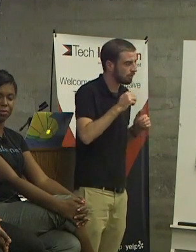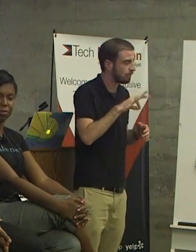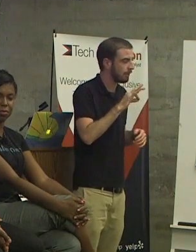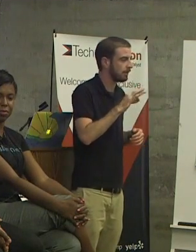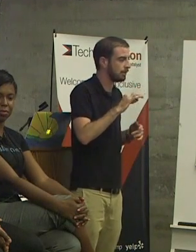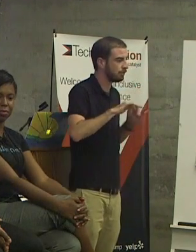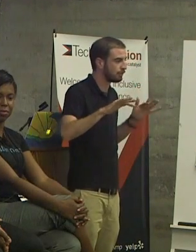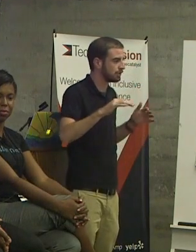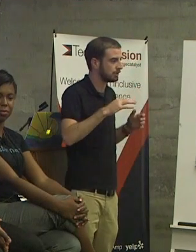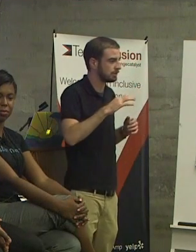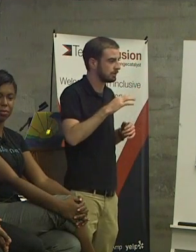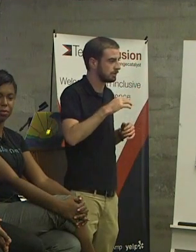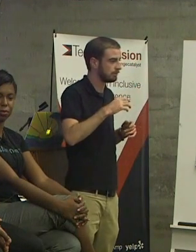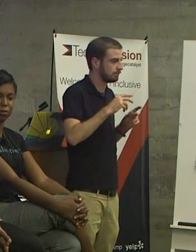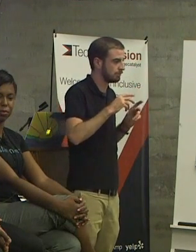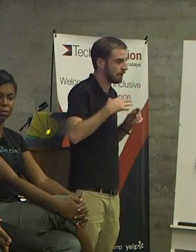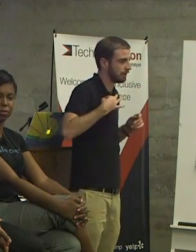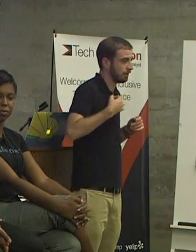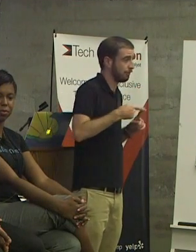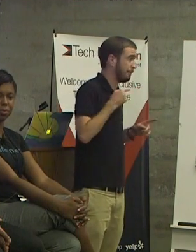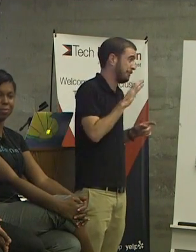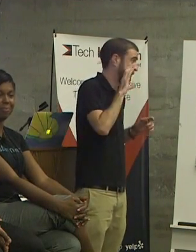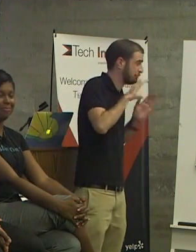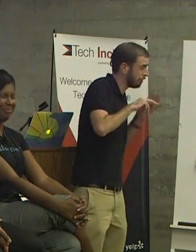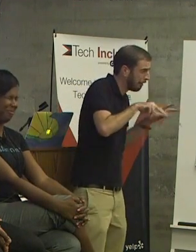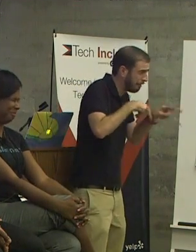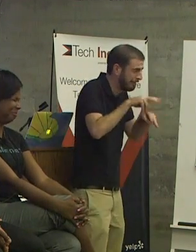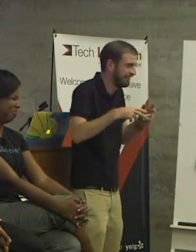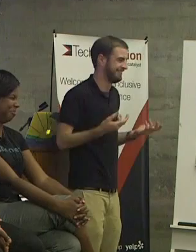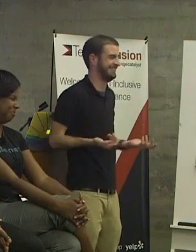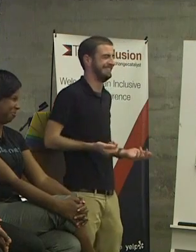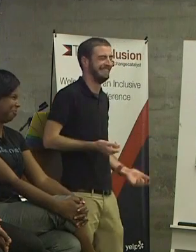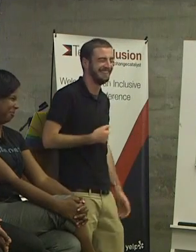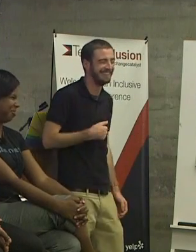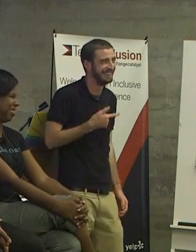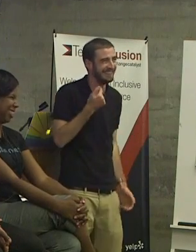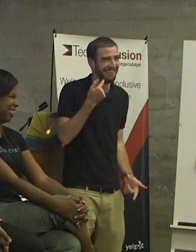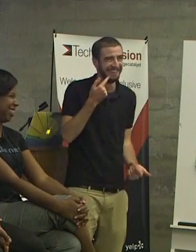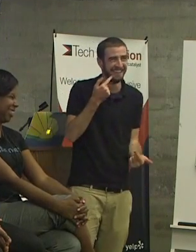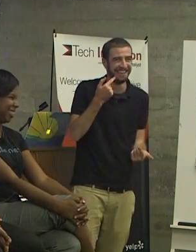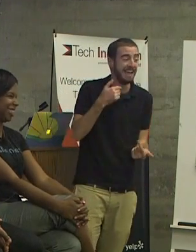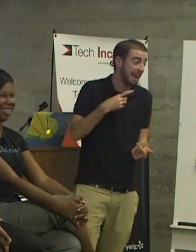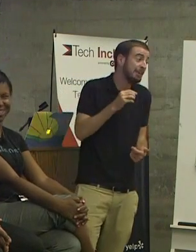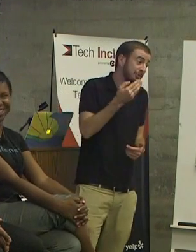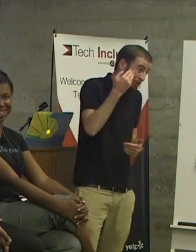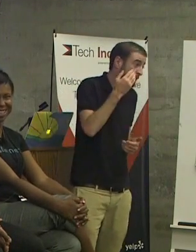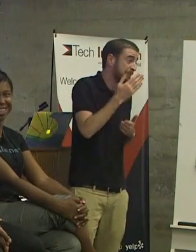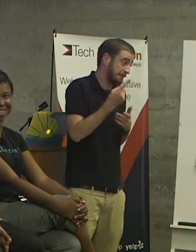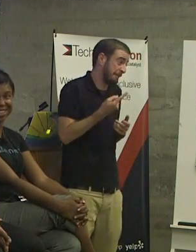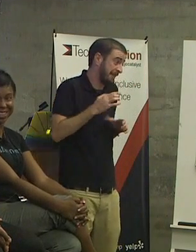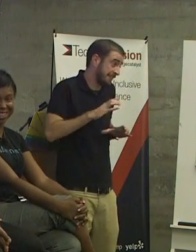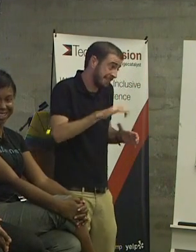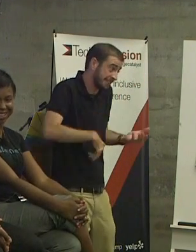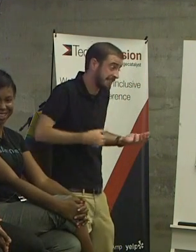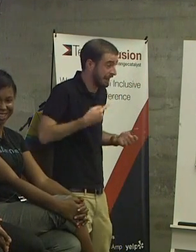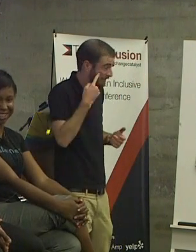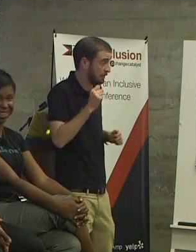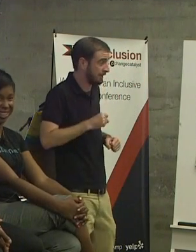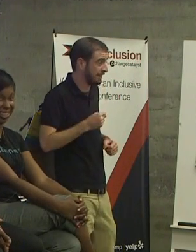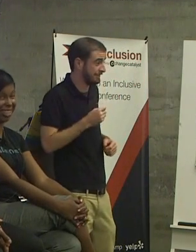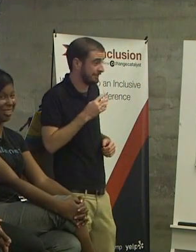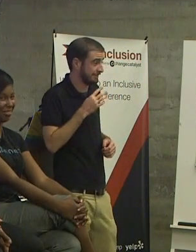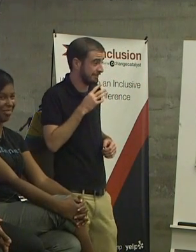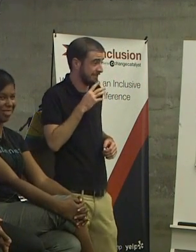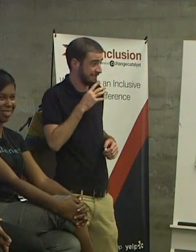to find a diverse candidate based upon their picture. And I do know, I do know someone that does this, and I think you can attest that